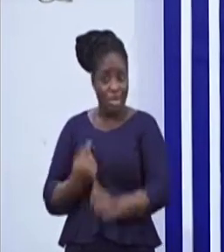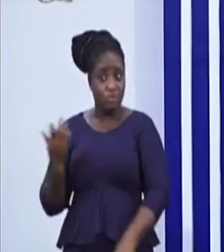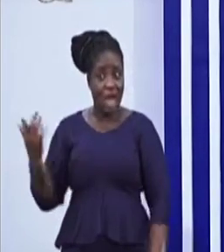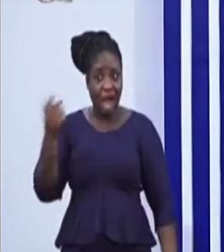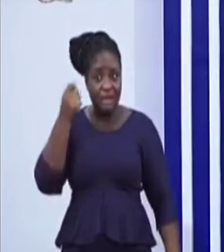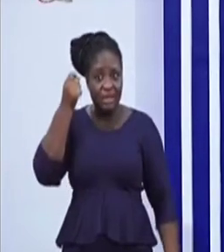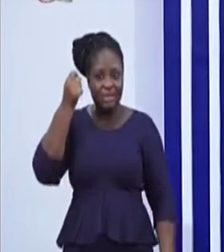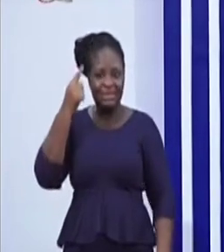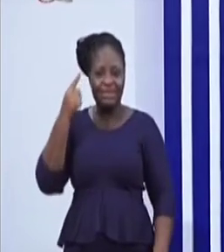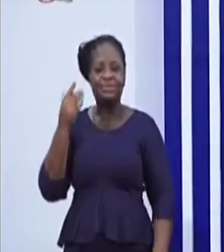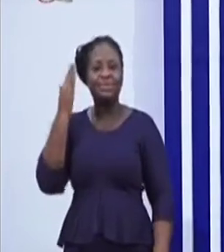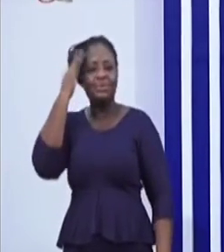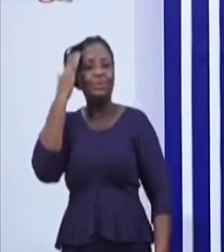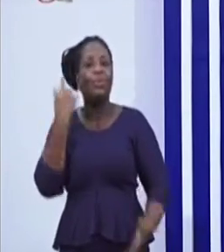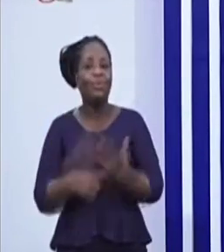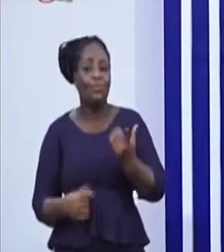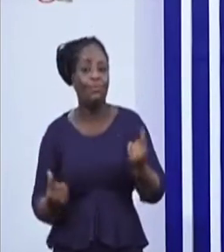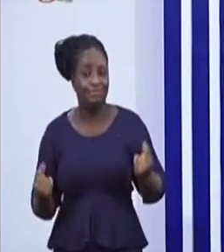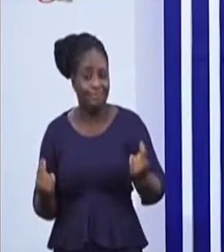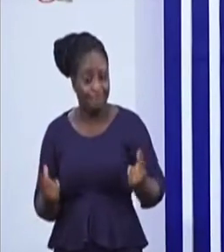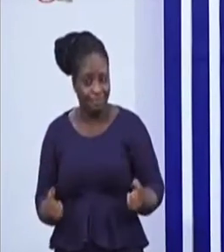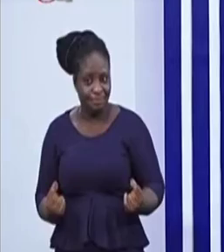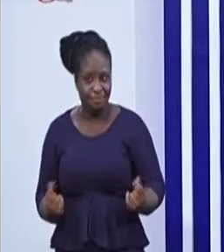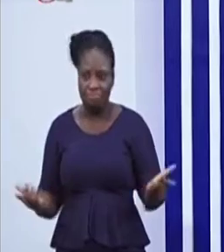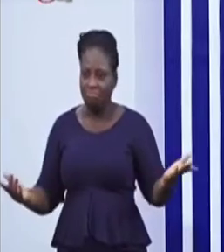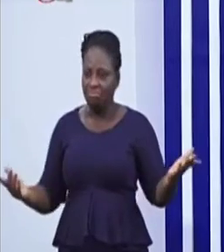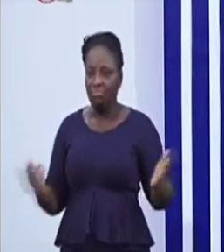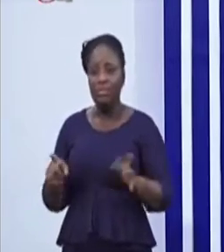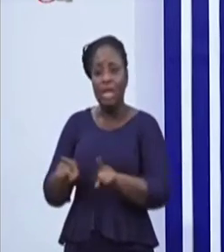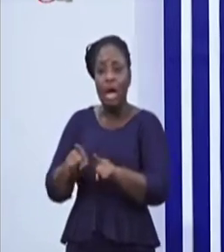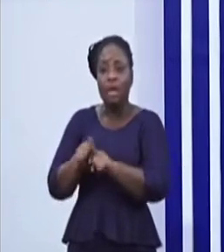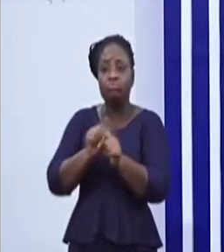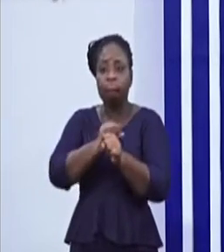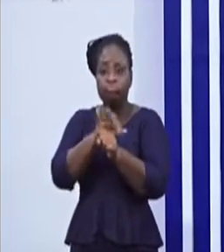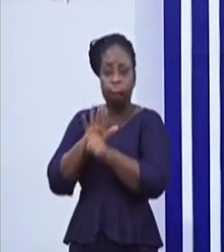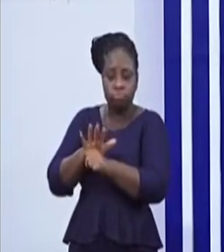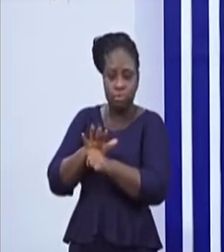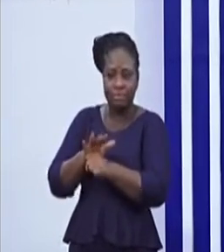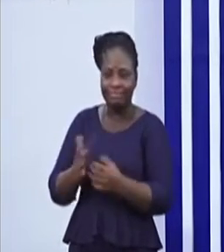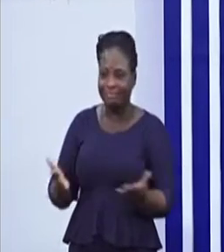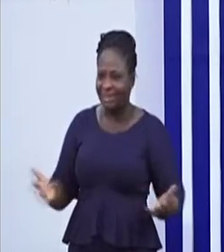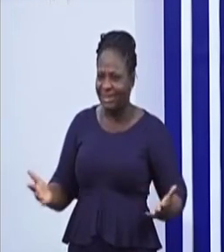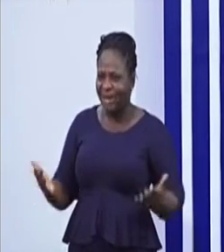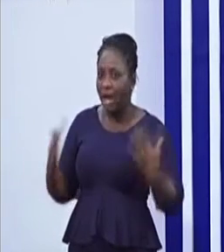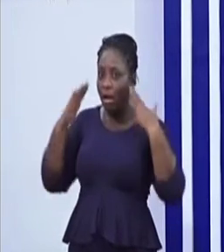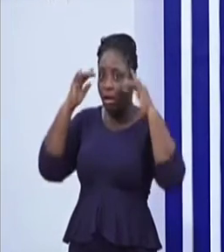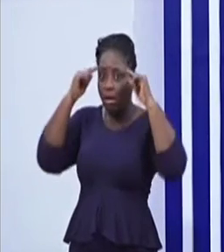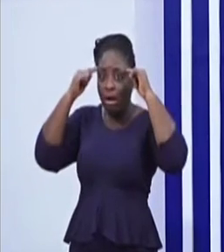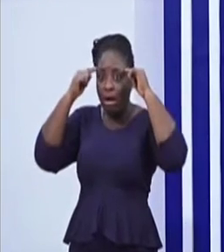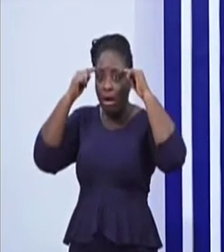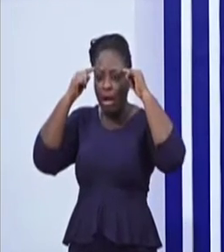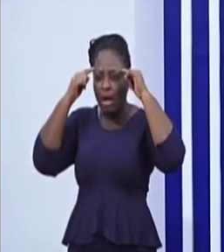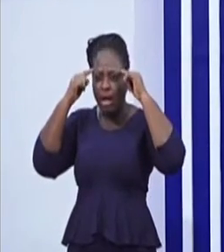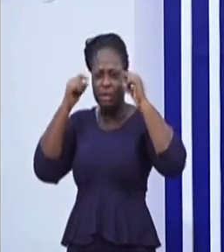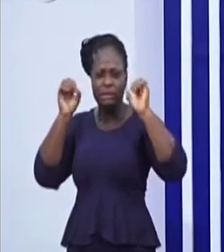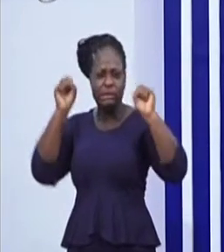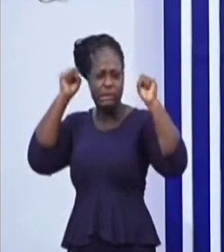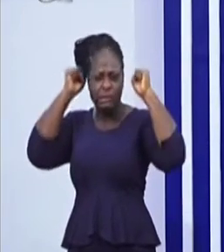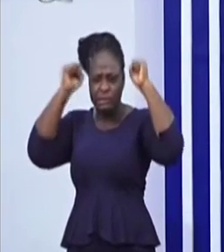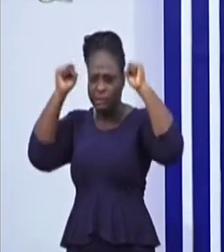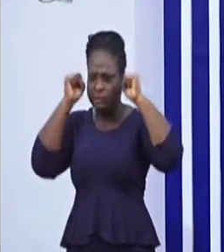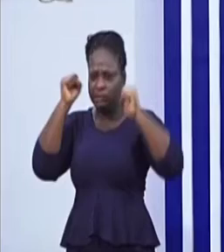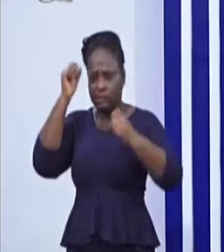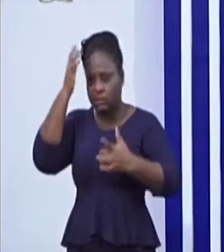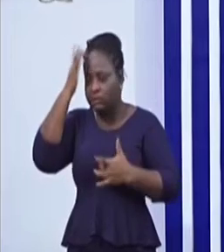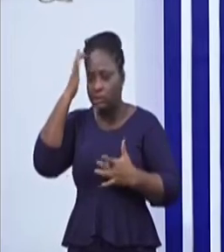understand that, we know what to do. Now, as far as COVID-19 is concerned, it's now considered a crisis, which is a mass